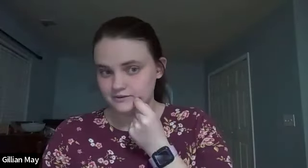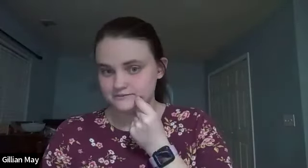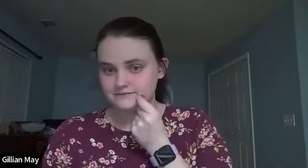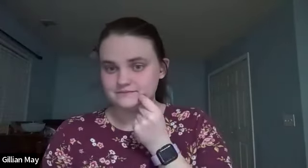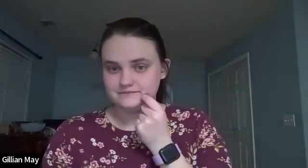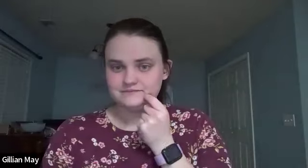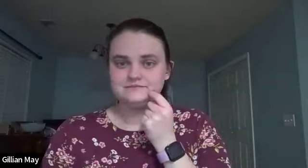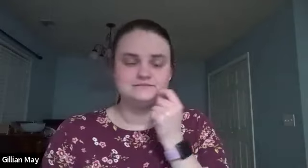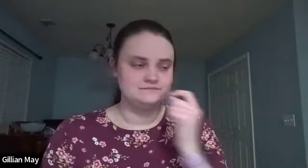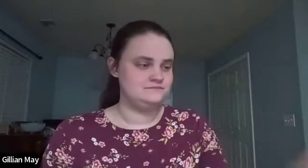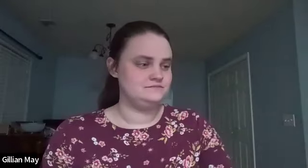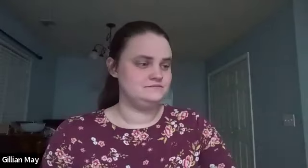cool.